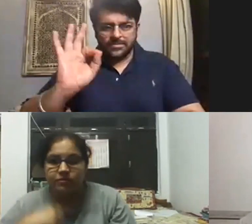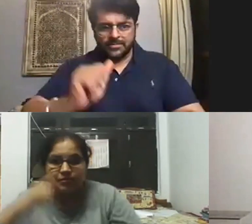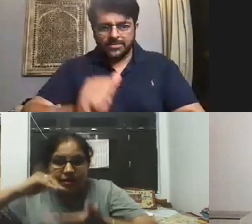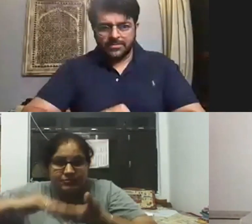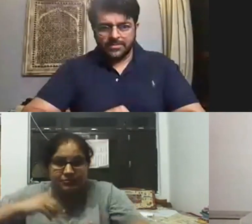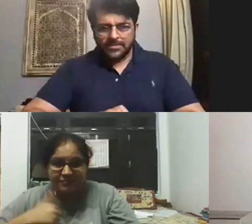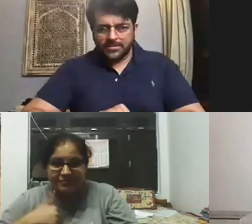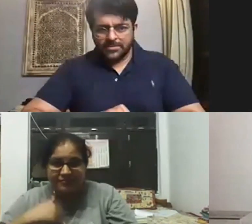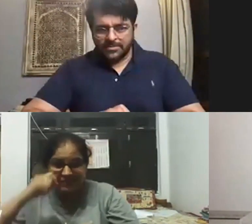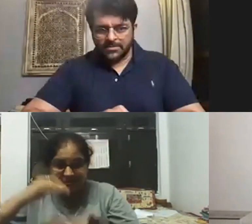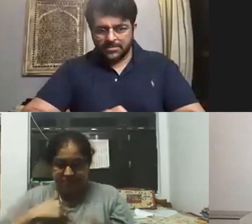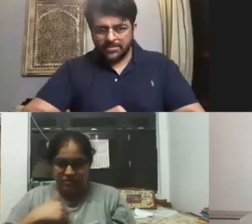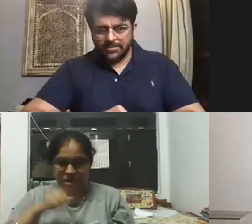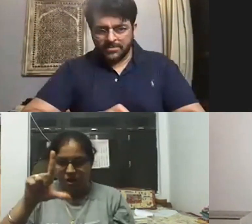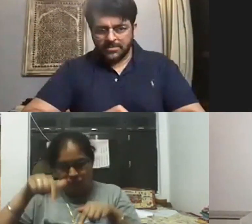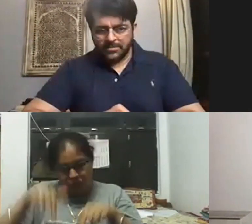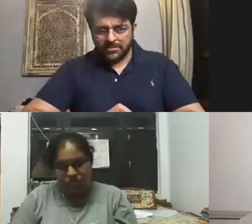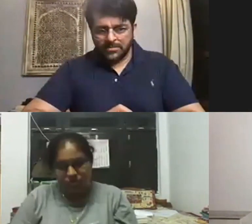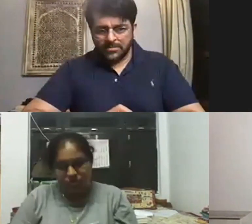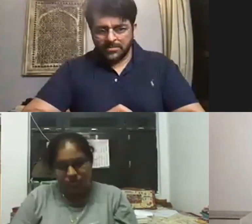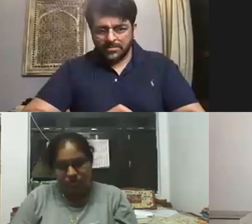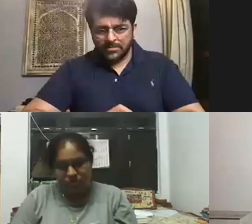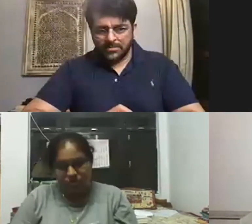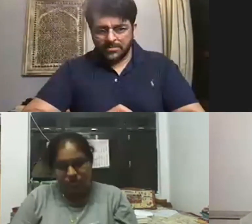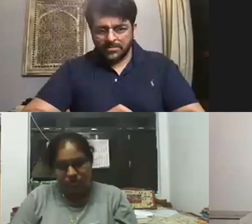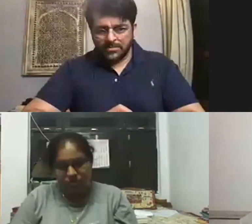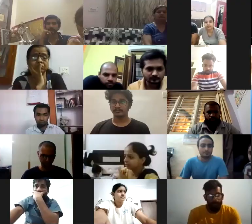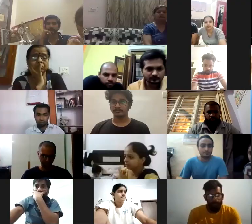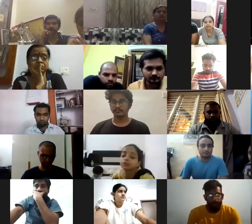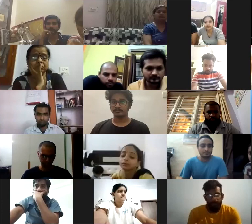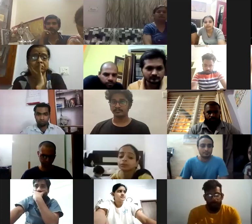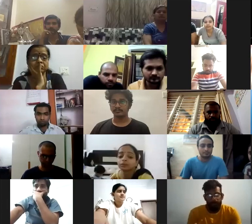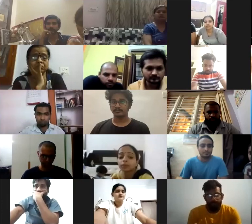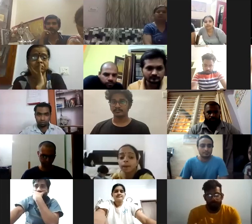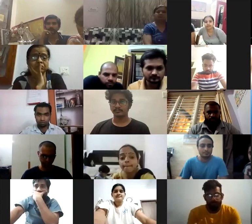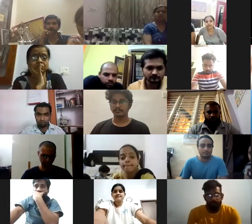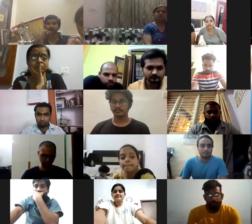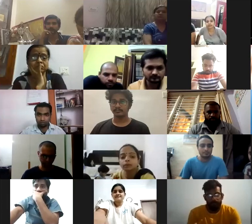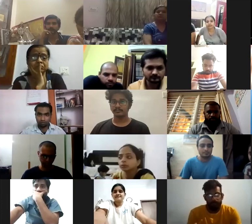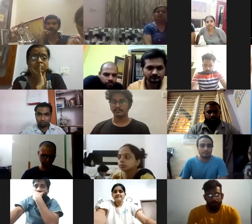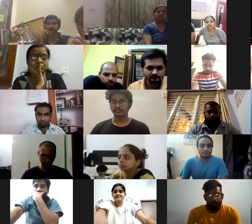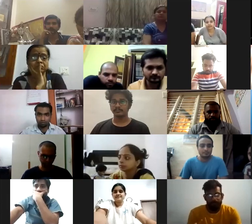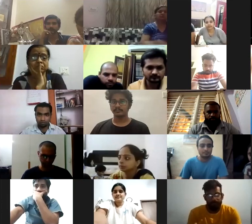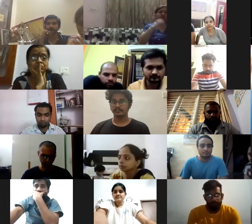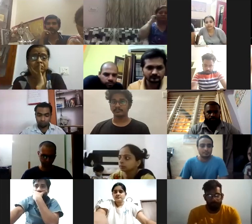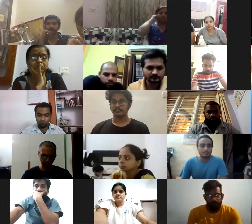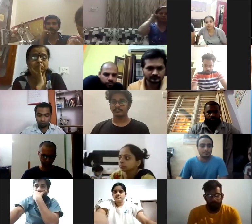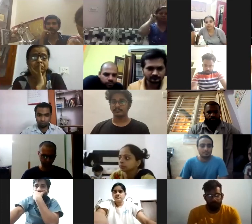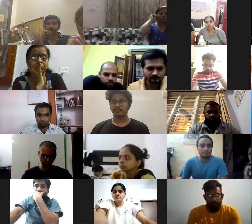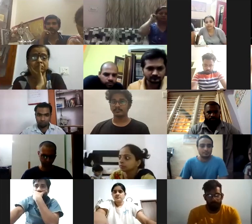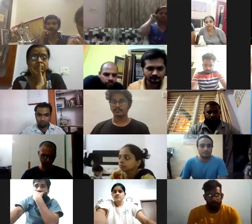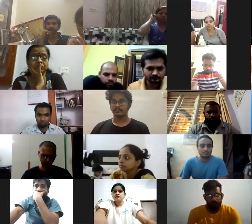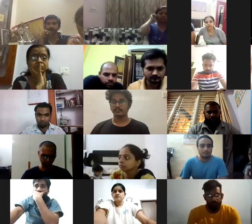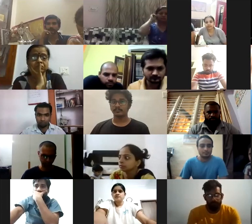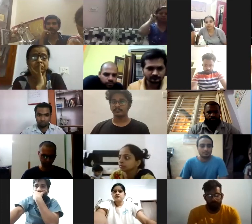Okay. Second question, my husband, I am in Lucknow and my husband is in Delhi. So, I mean,